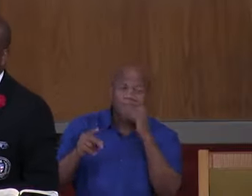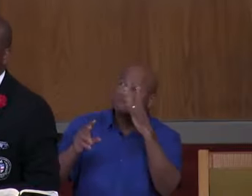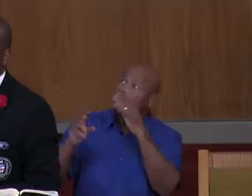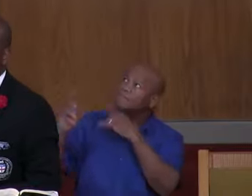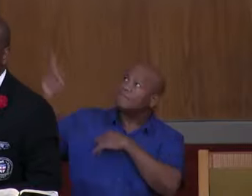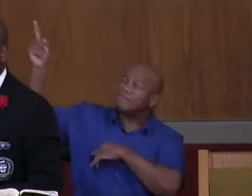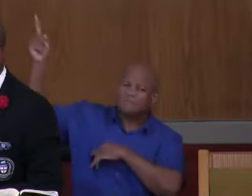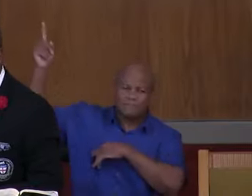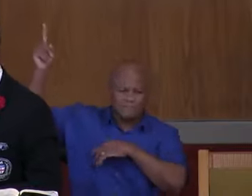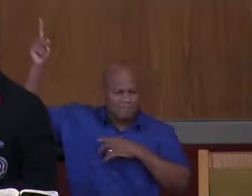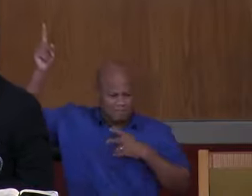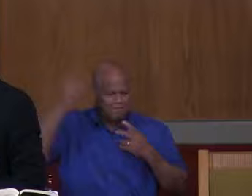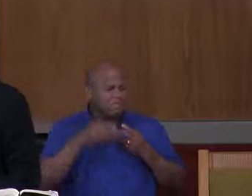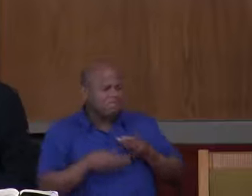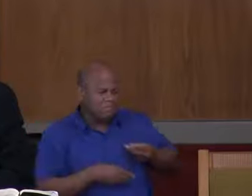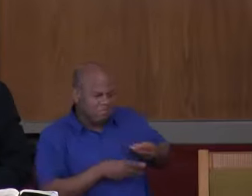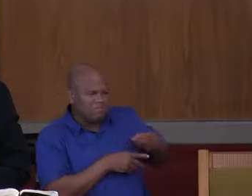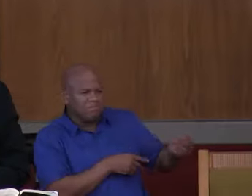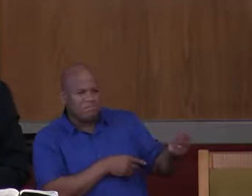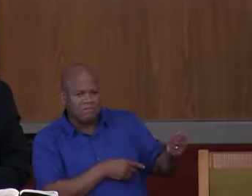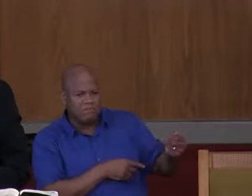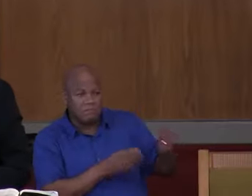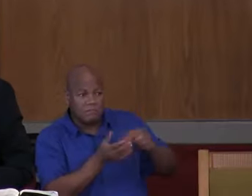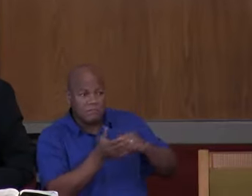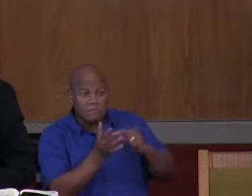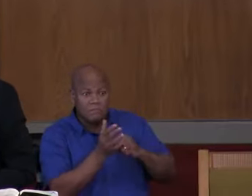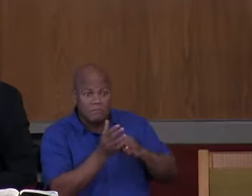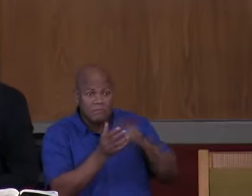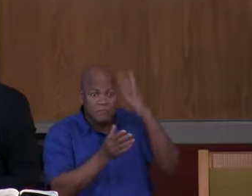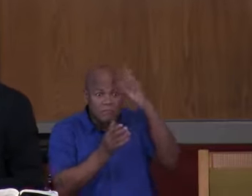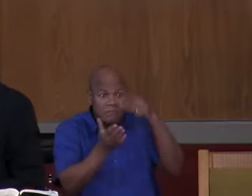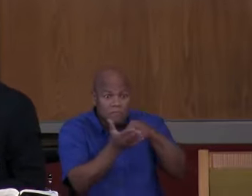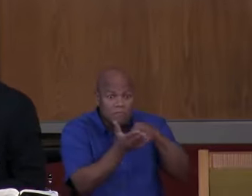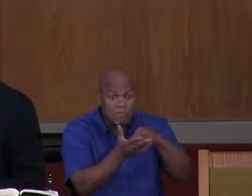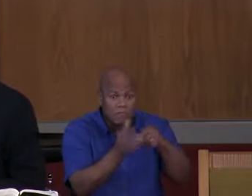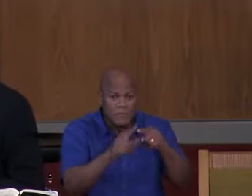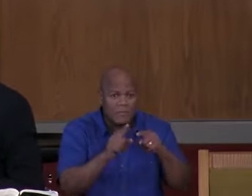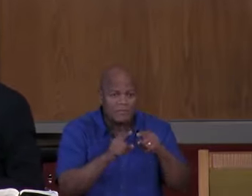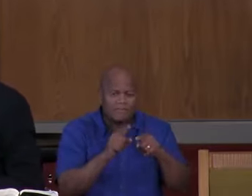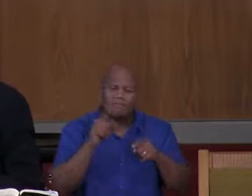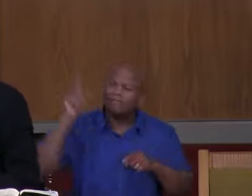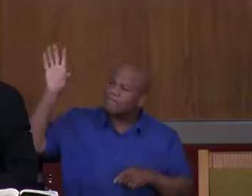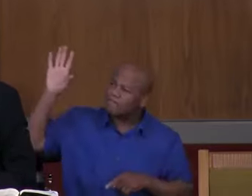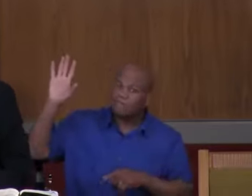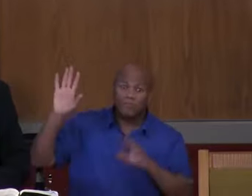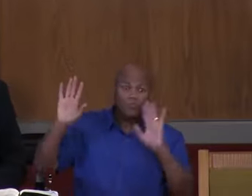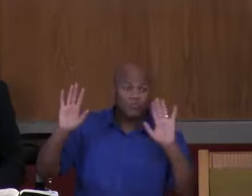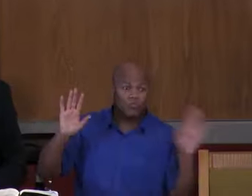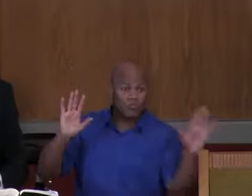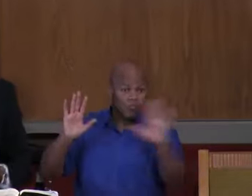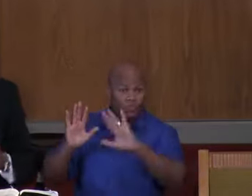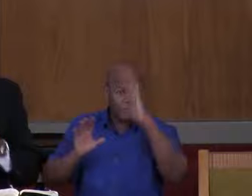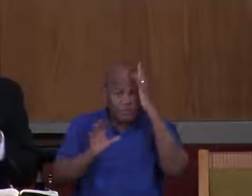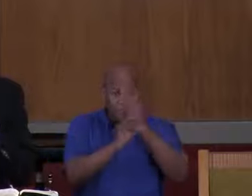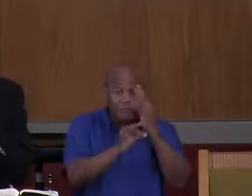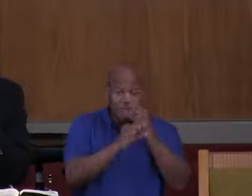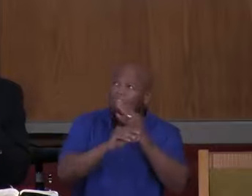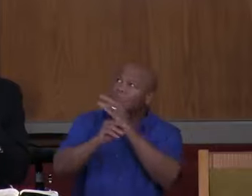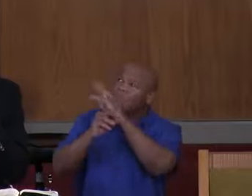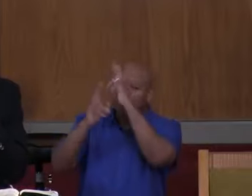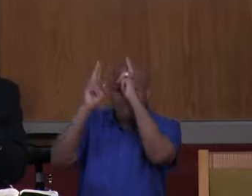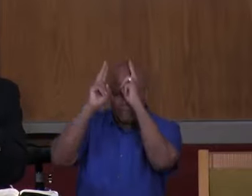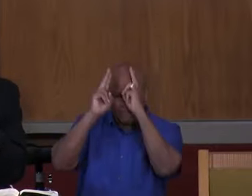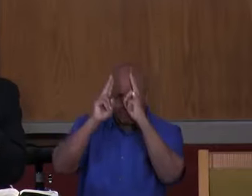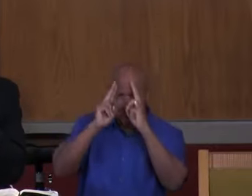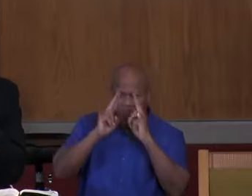doesn't owe you anything, but he will honor your faith in him. Come on,